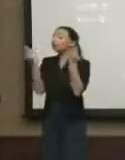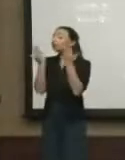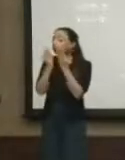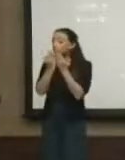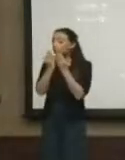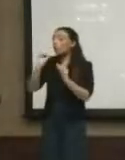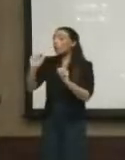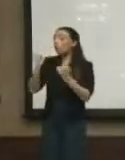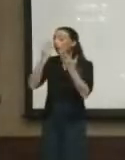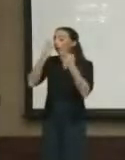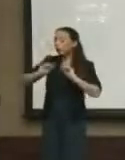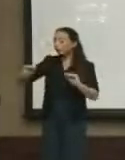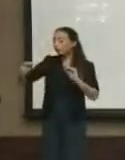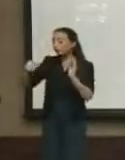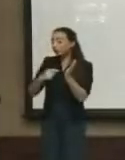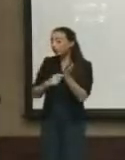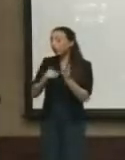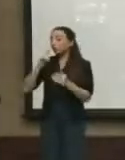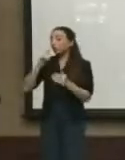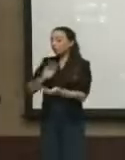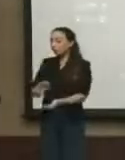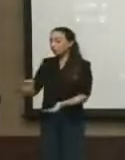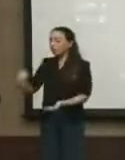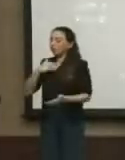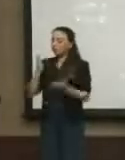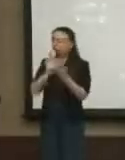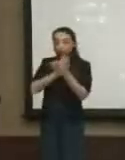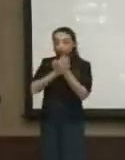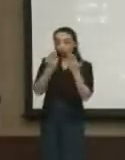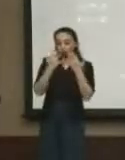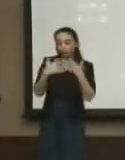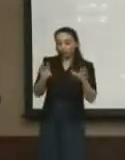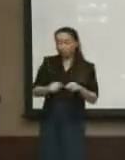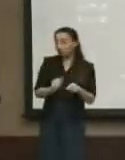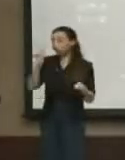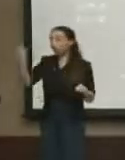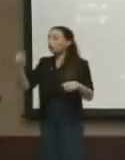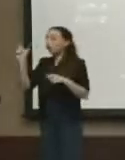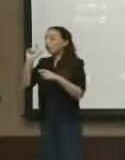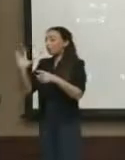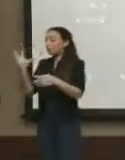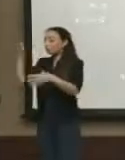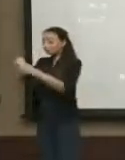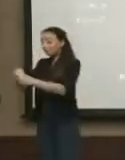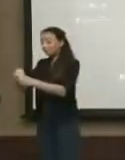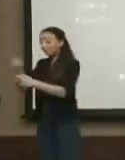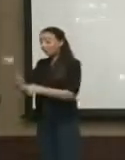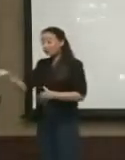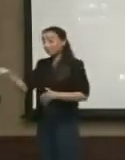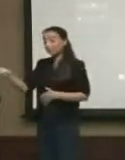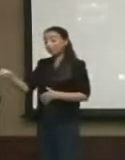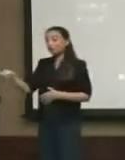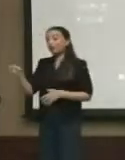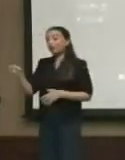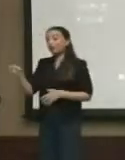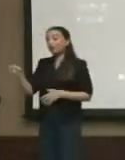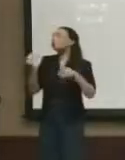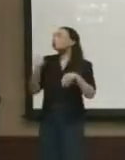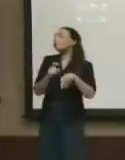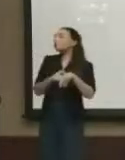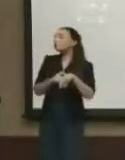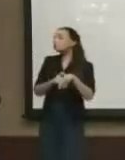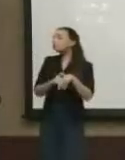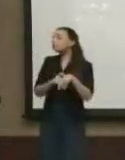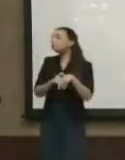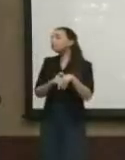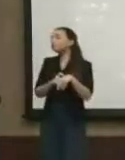education, by the time the children move out of school education system into the vocational education system, at times the